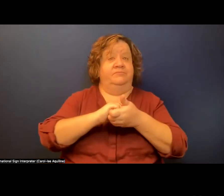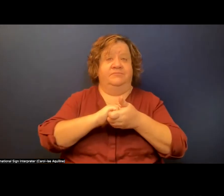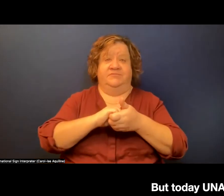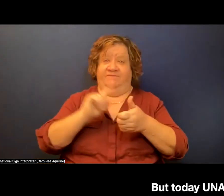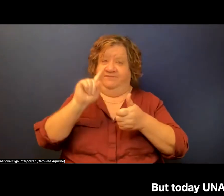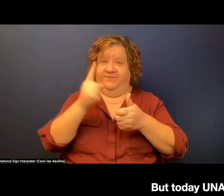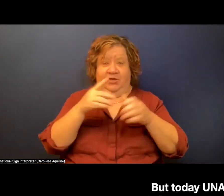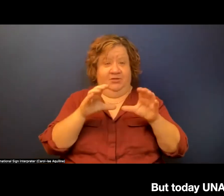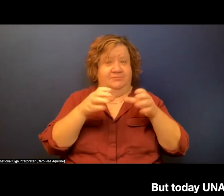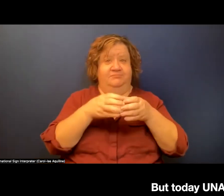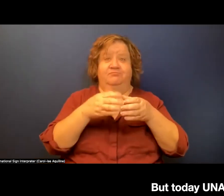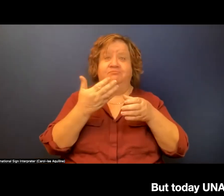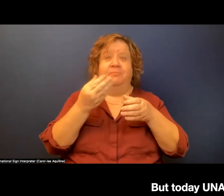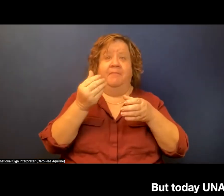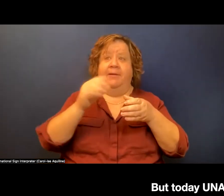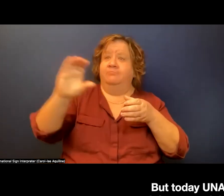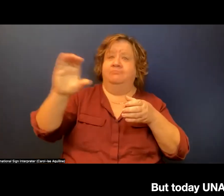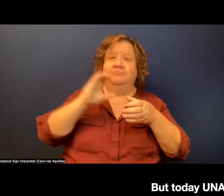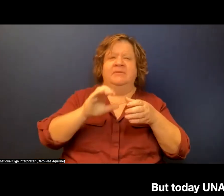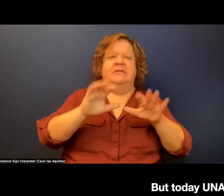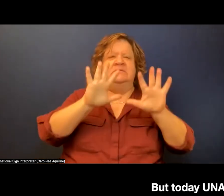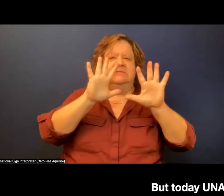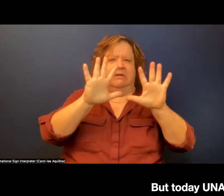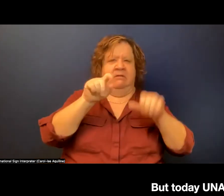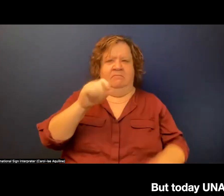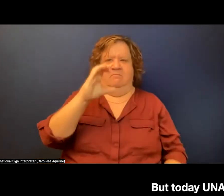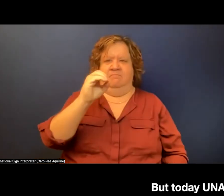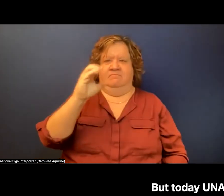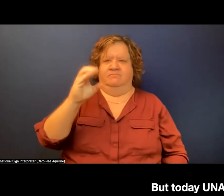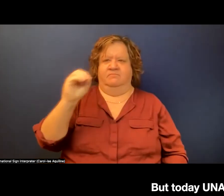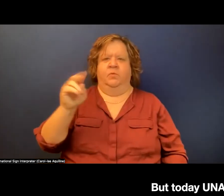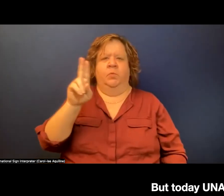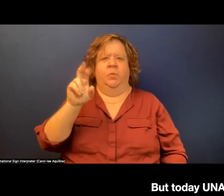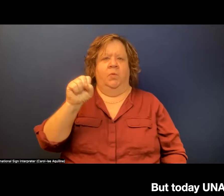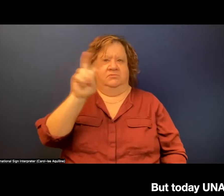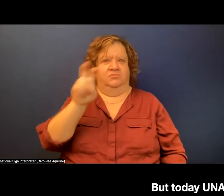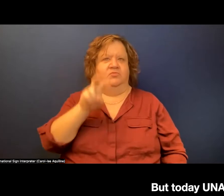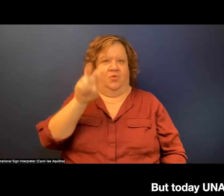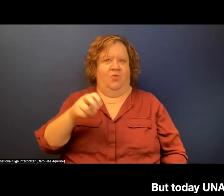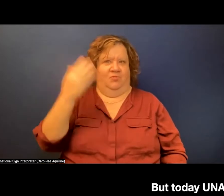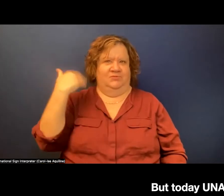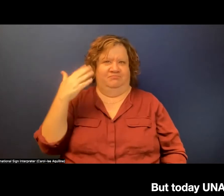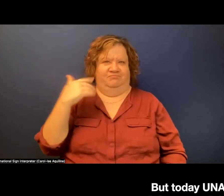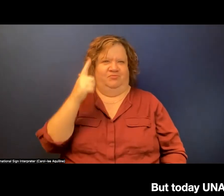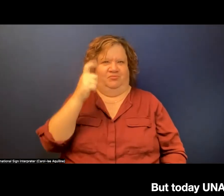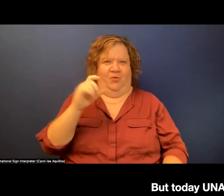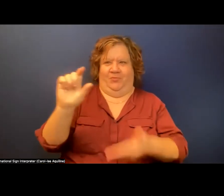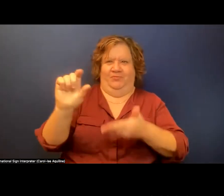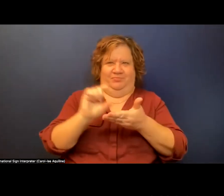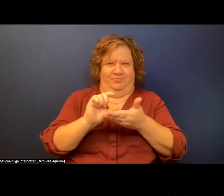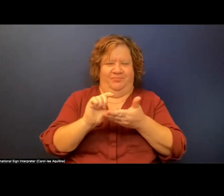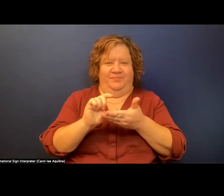USD. But today, UNABU annual budget and donor reach has expanded a